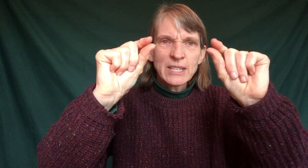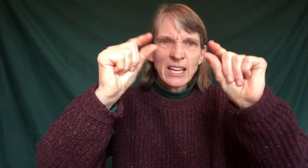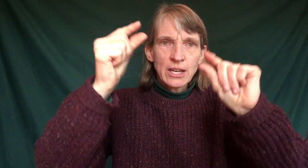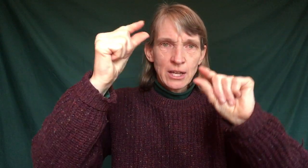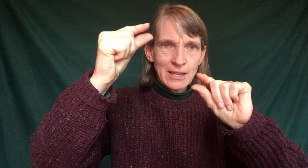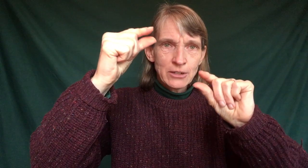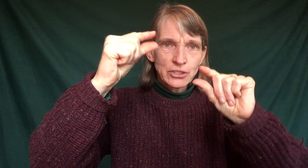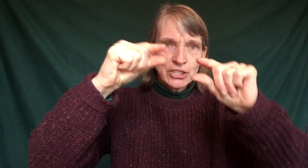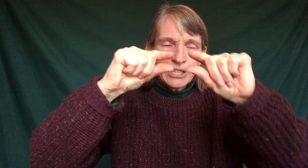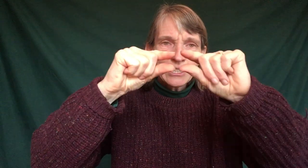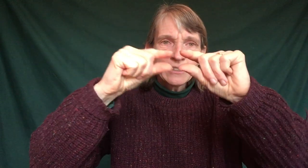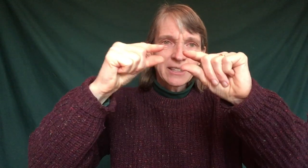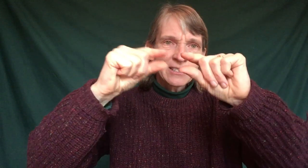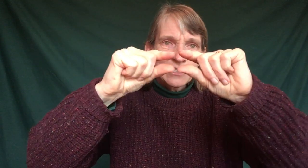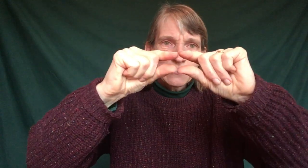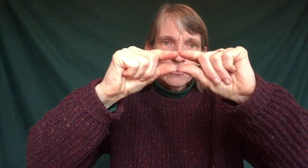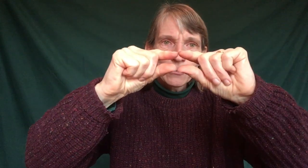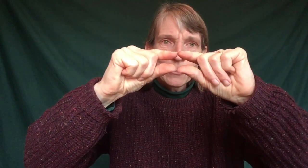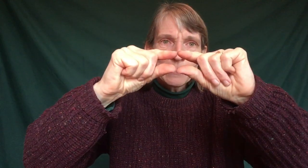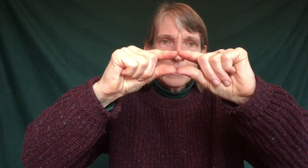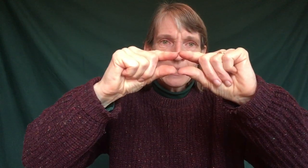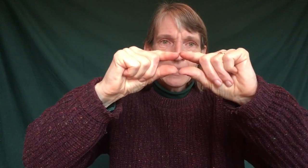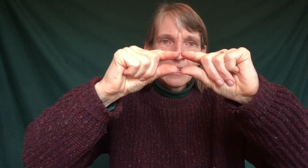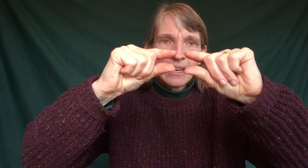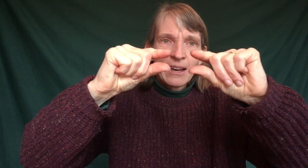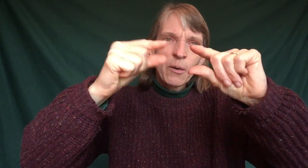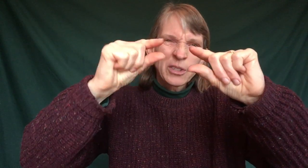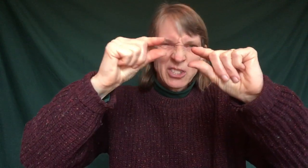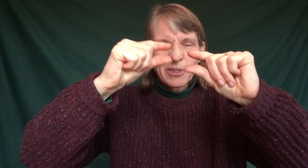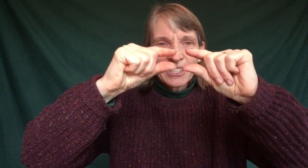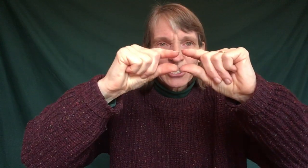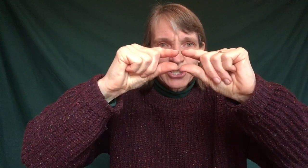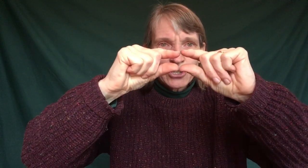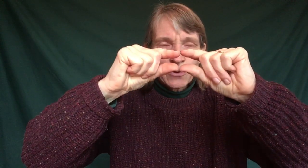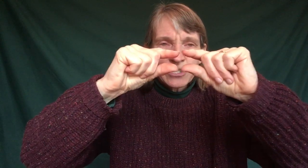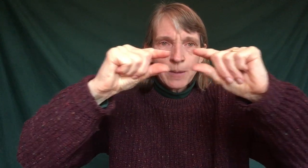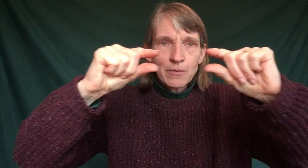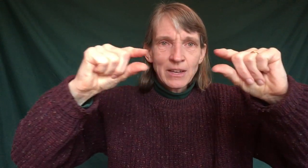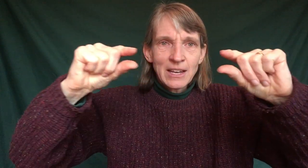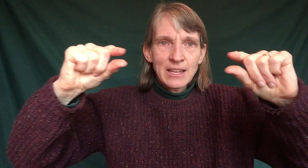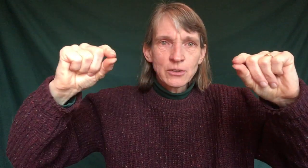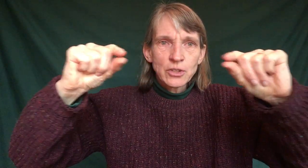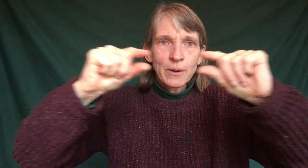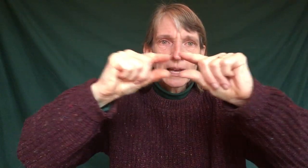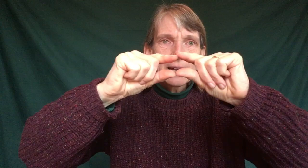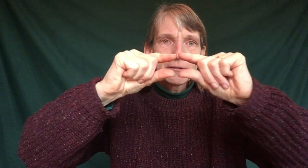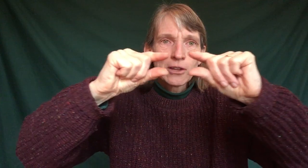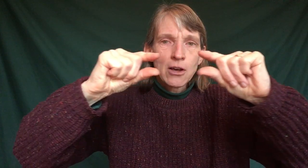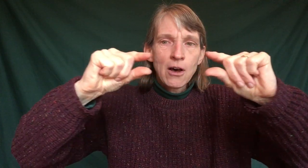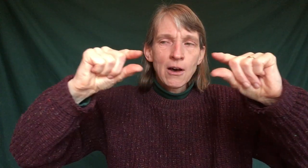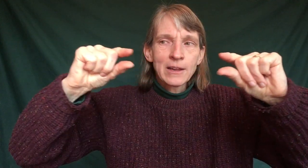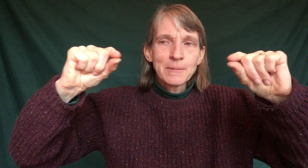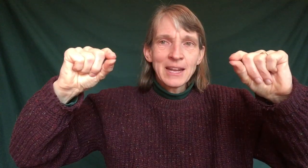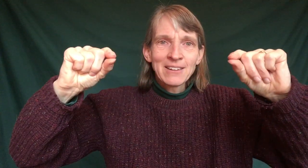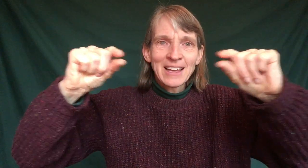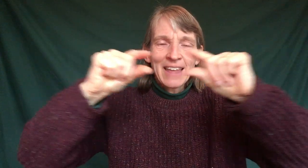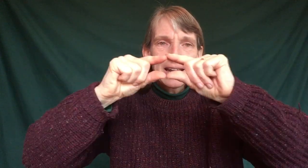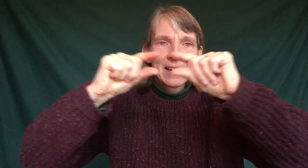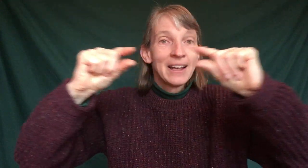take a letter G, because for green bean, or really just to show the shape of it, and you show it kind of long in midair like that.